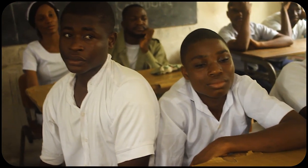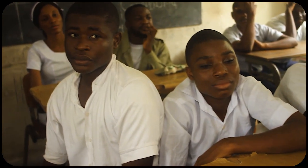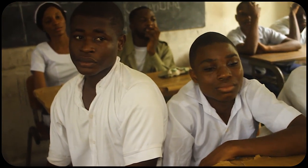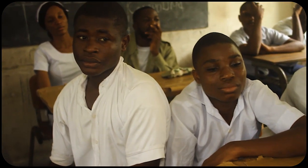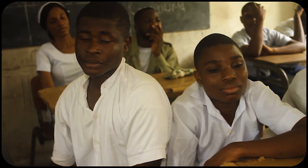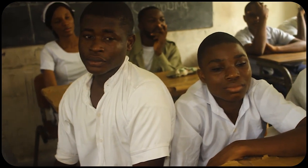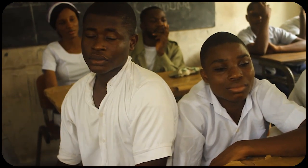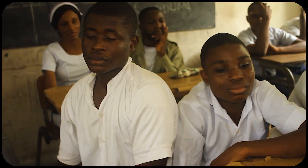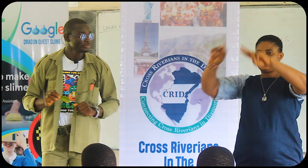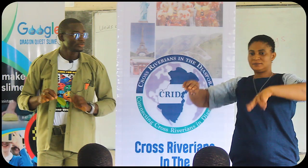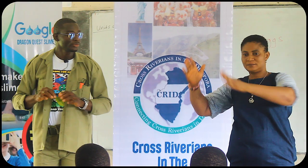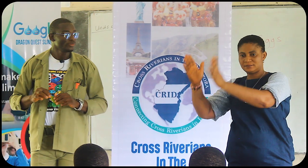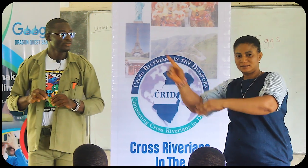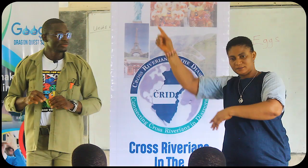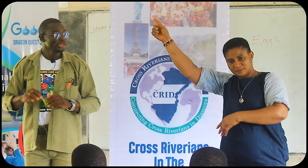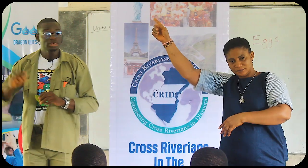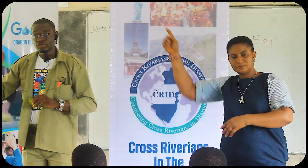villages